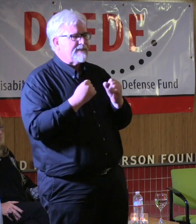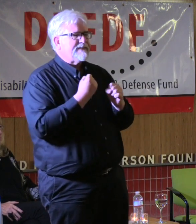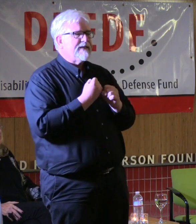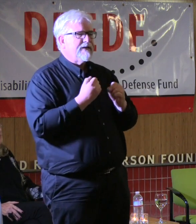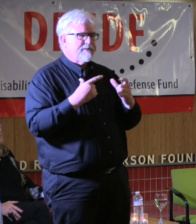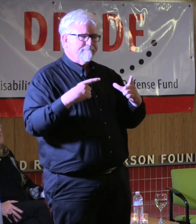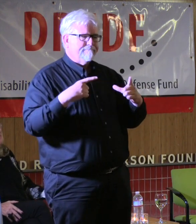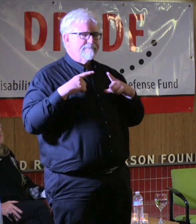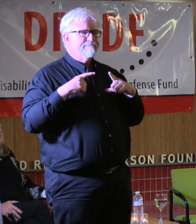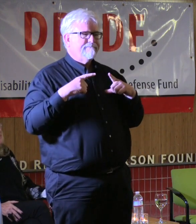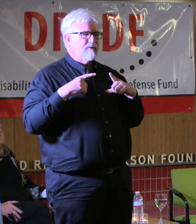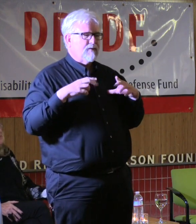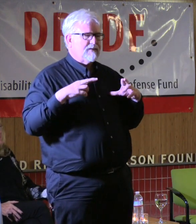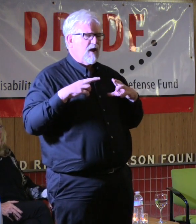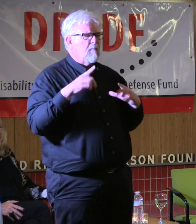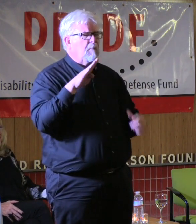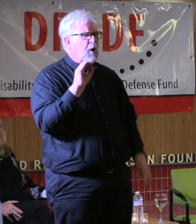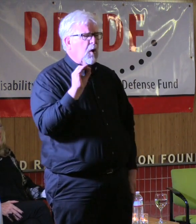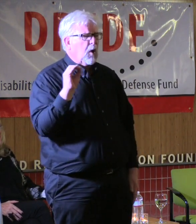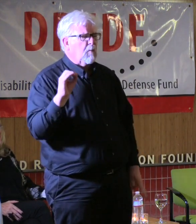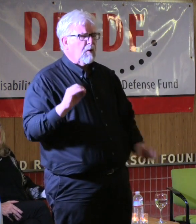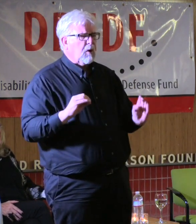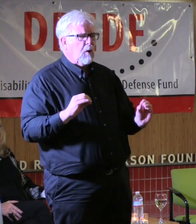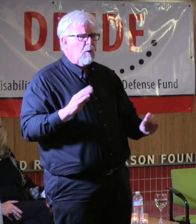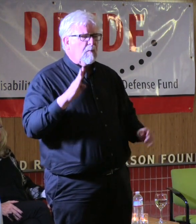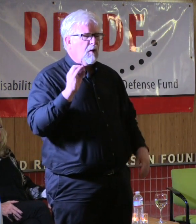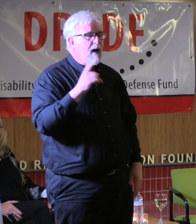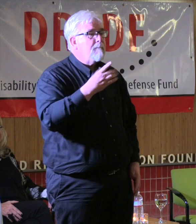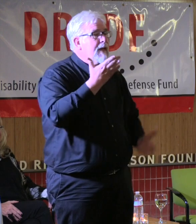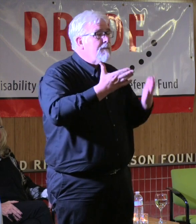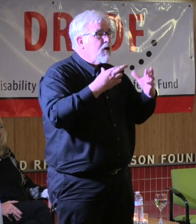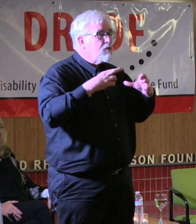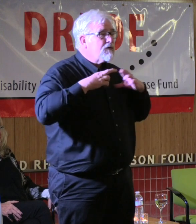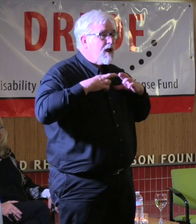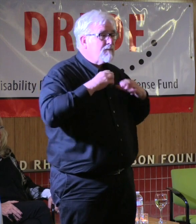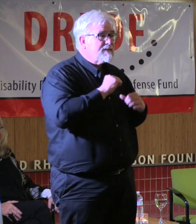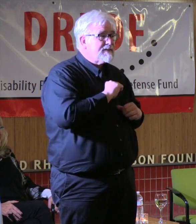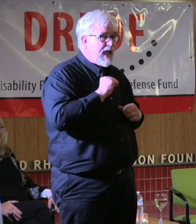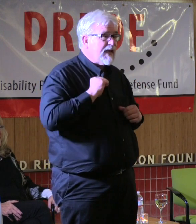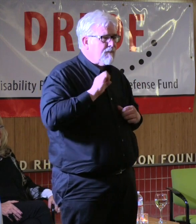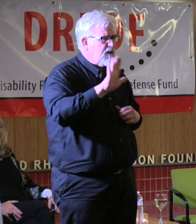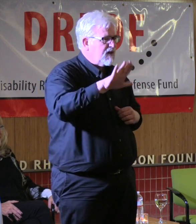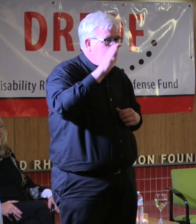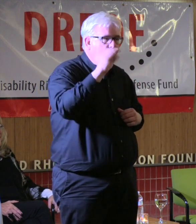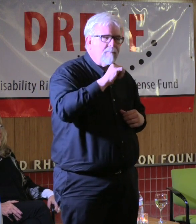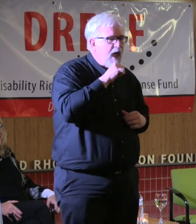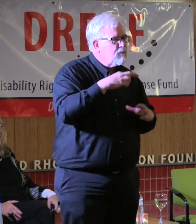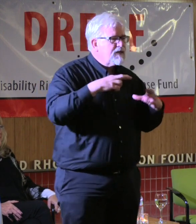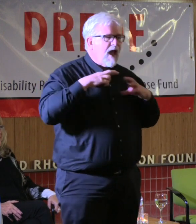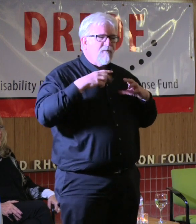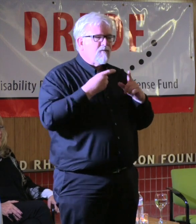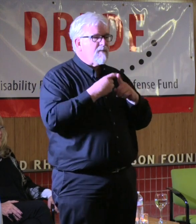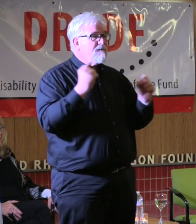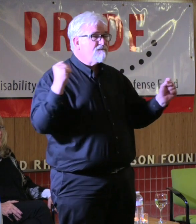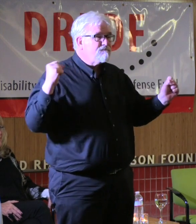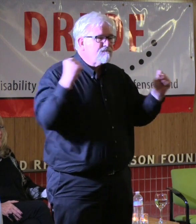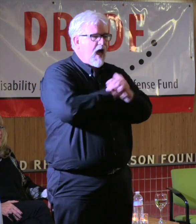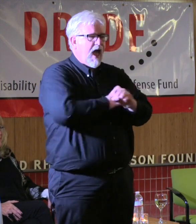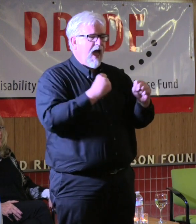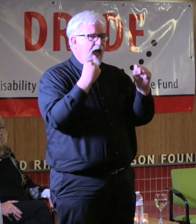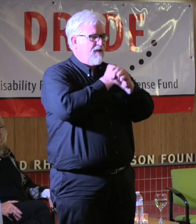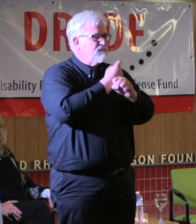year. I may be retiring from the Senate, but I want you all to know something. I'm not retiring from the fight